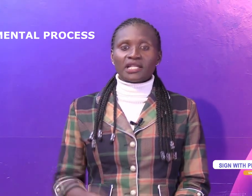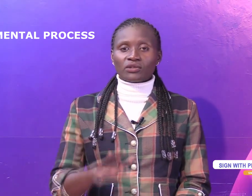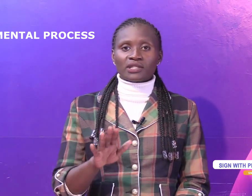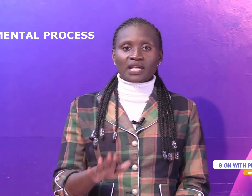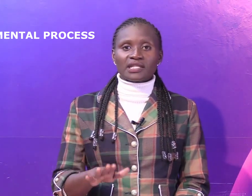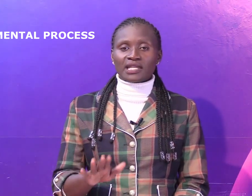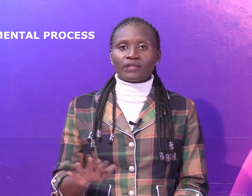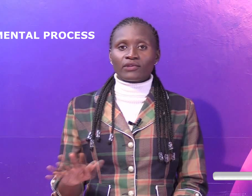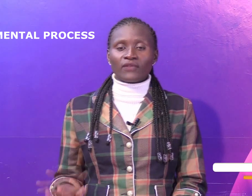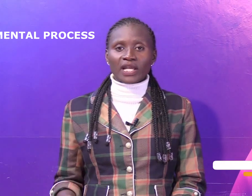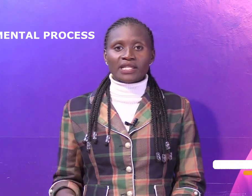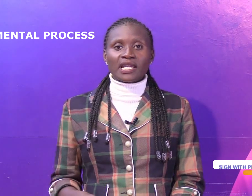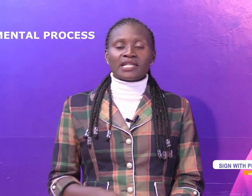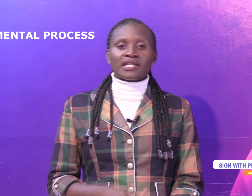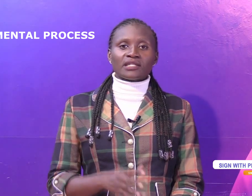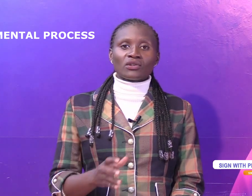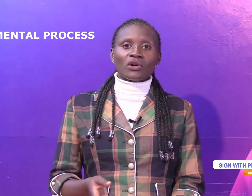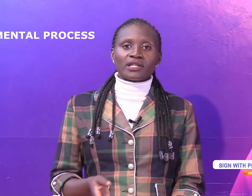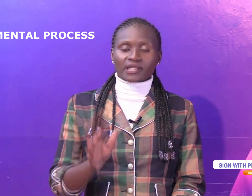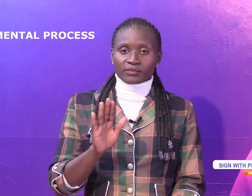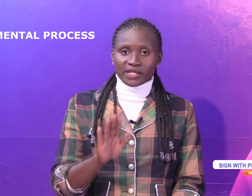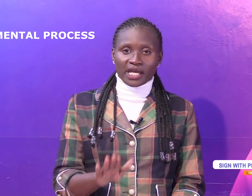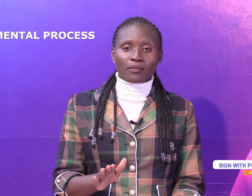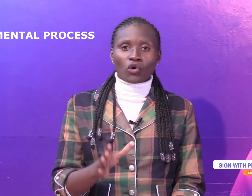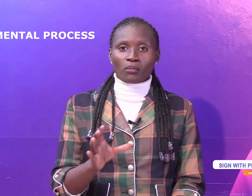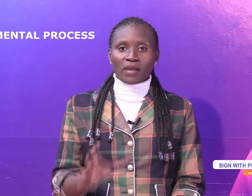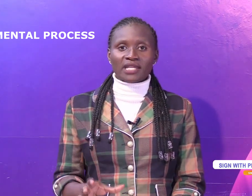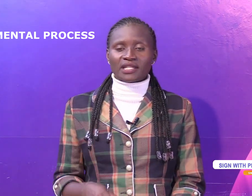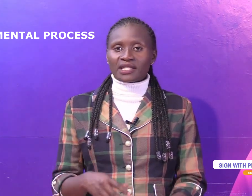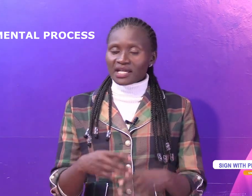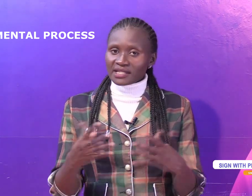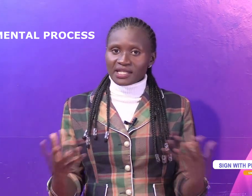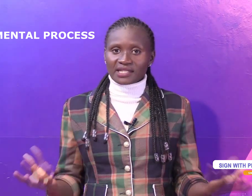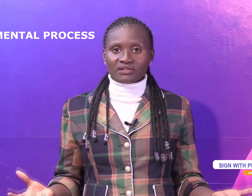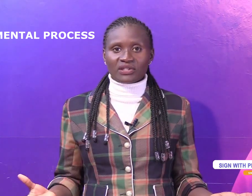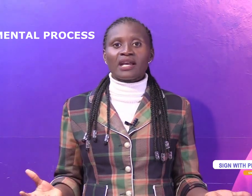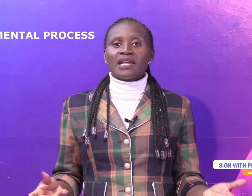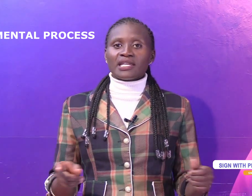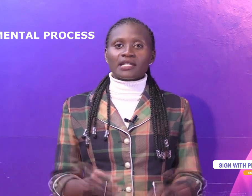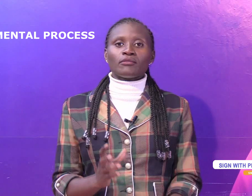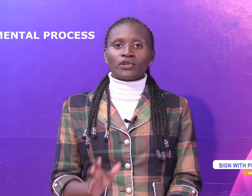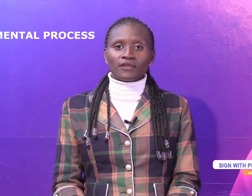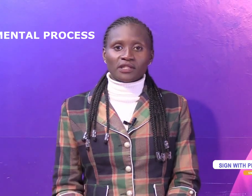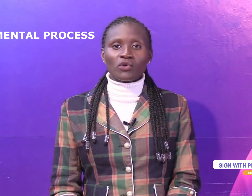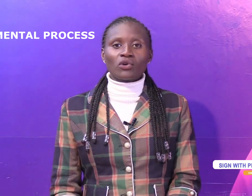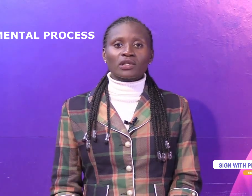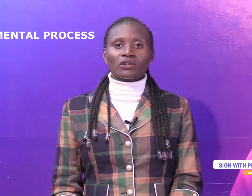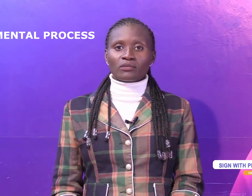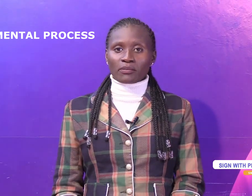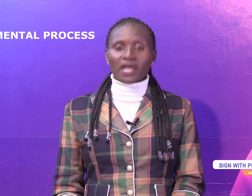search Signn with Phylis, just go subscribe, comment, and just share. The same on Facebook, on my page Signn